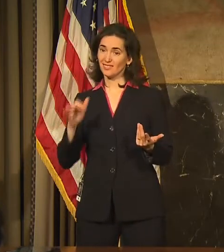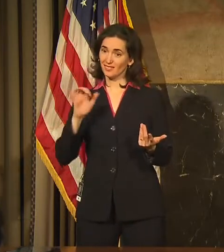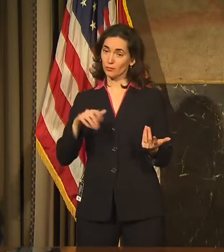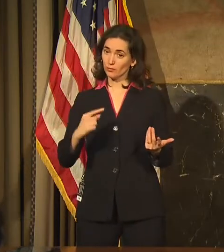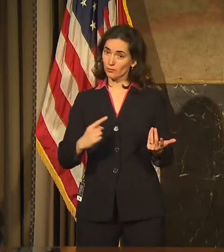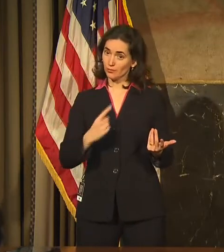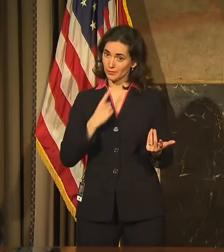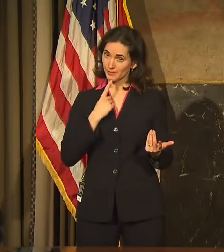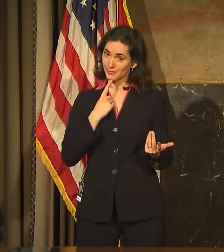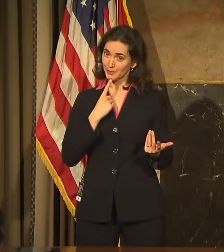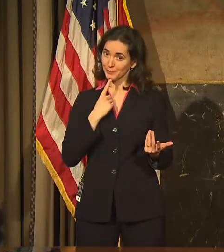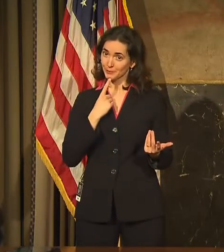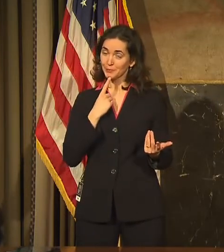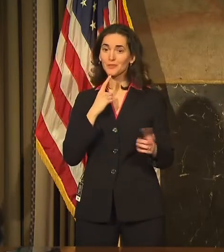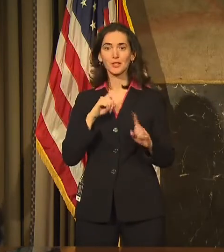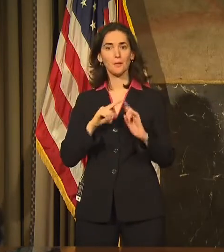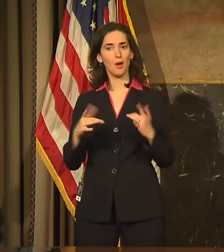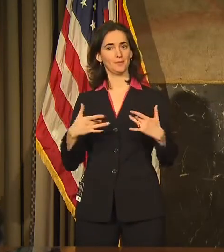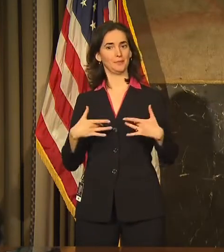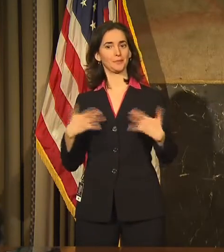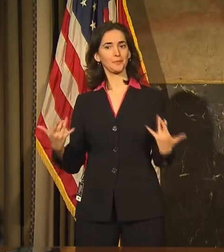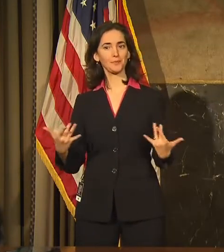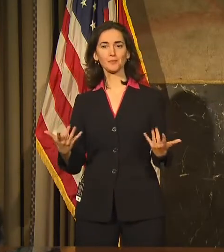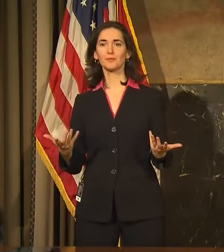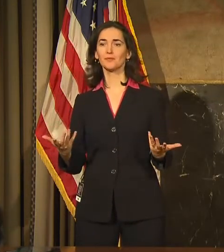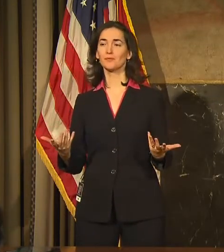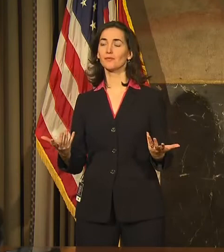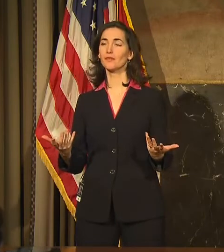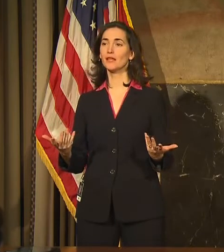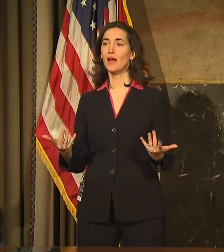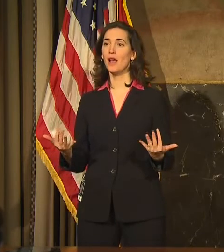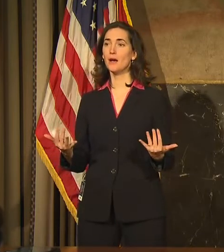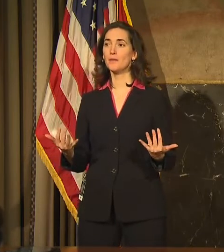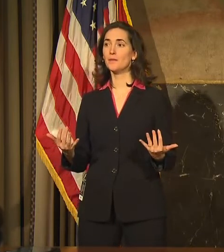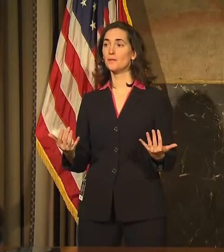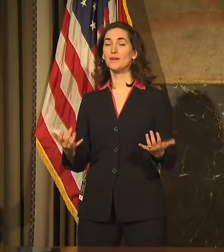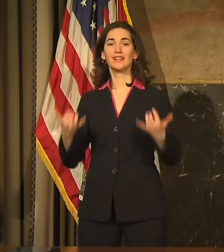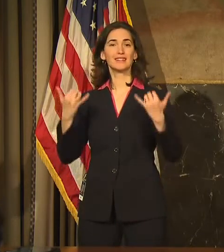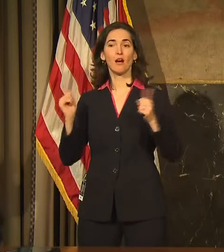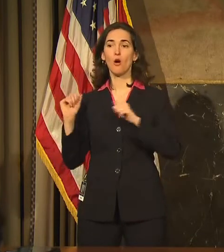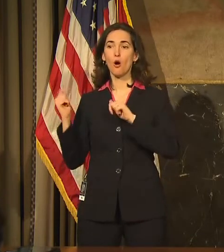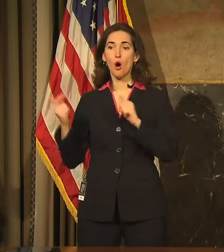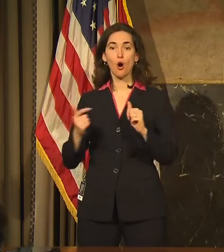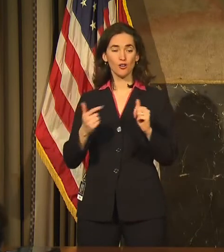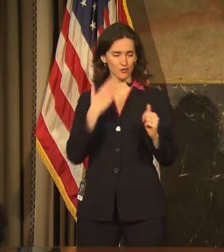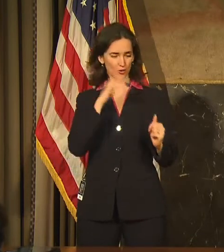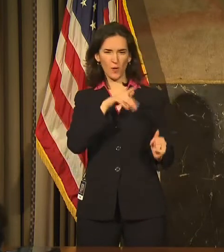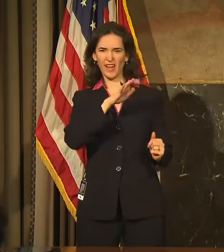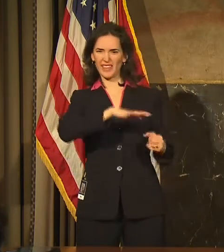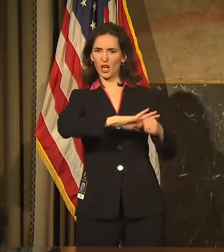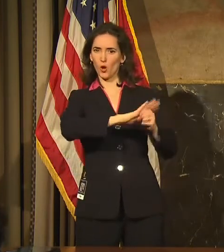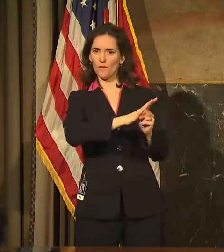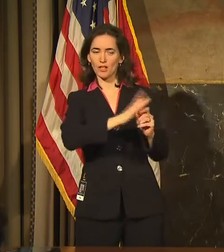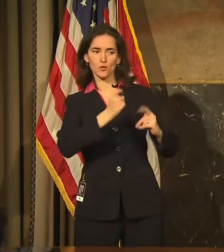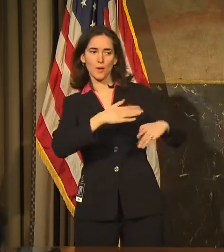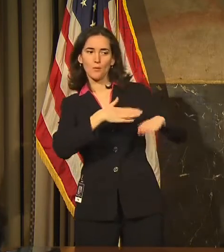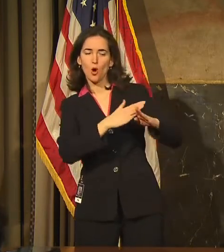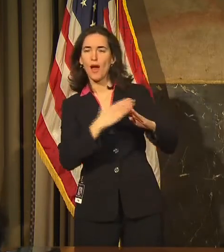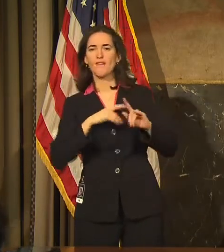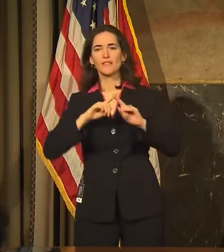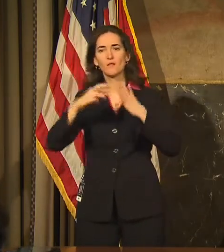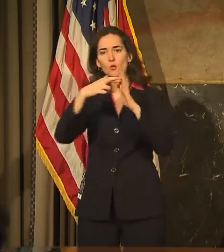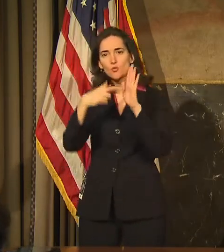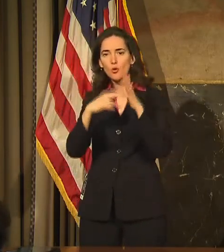but the good news, to the extent that there's good news, is all of the mitigation measures that are effective